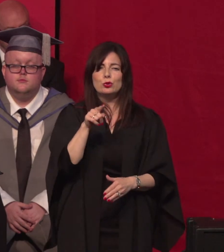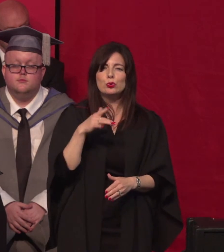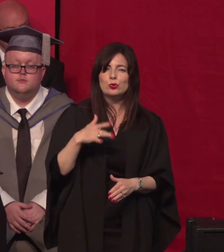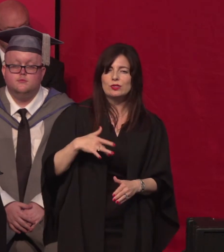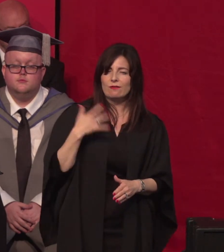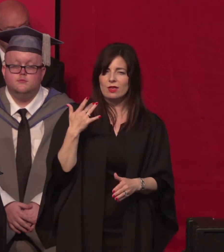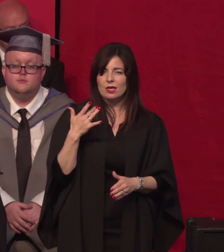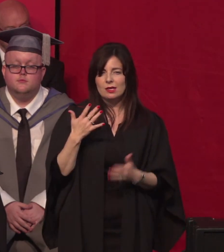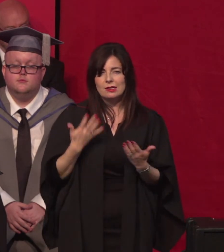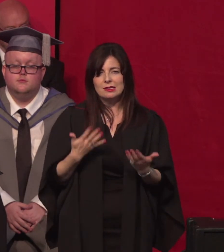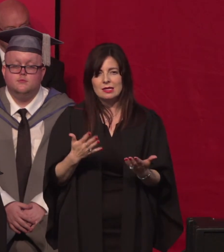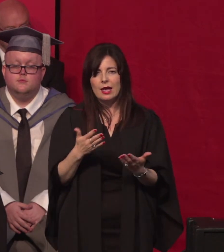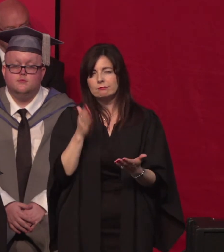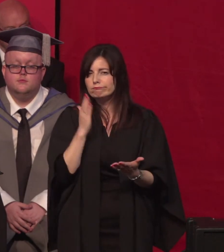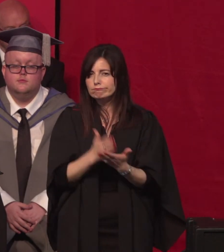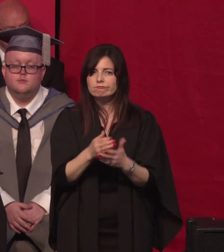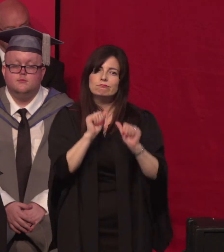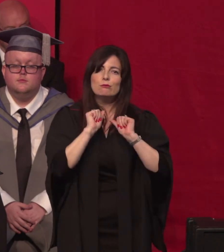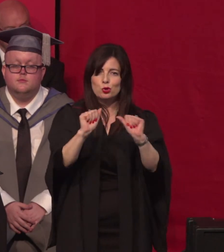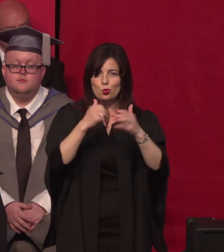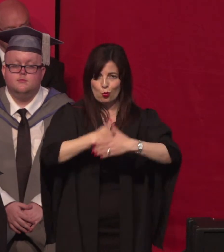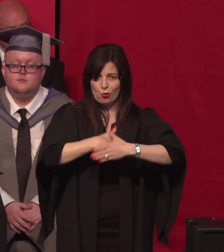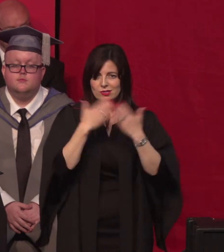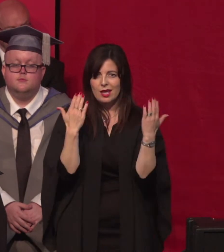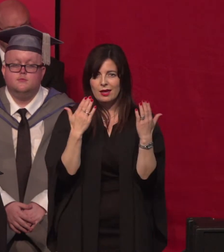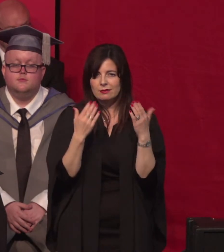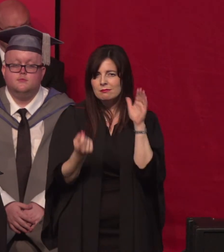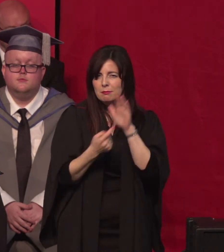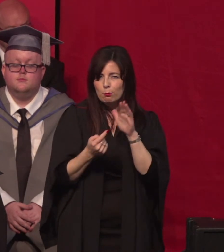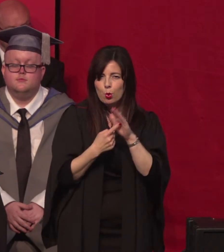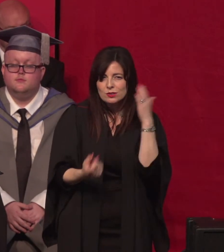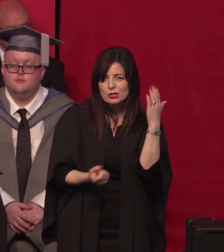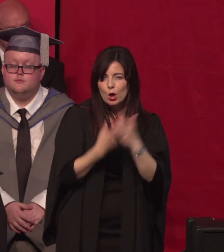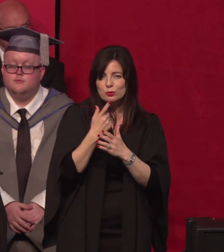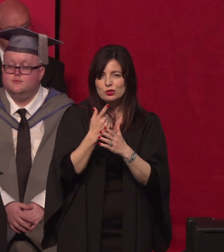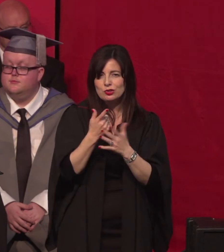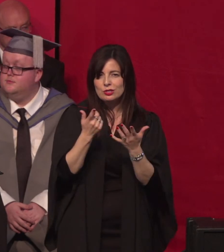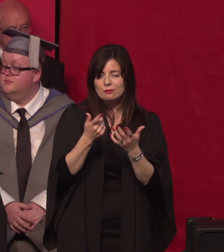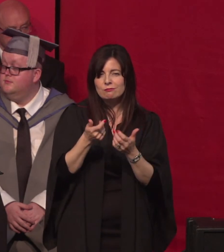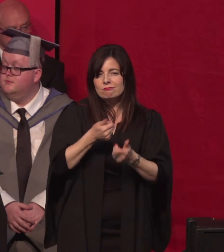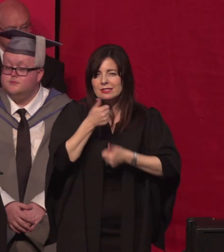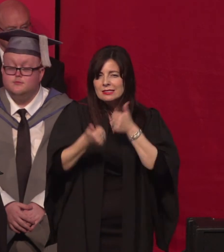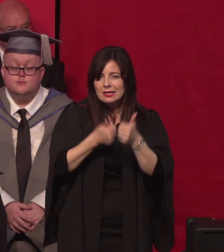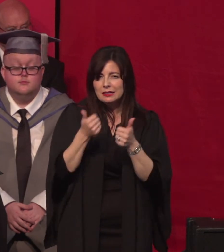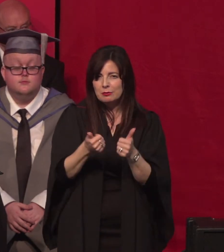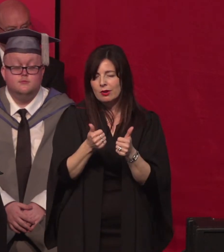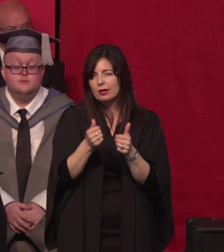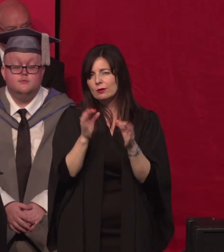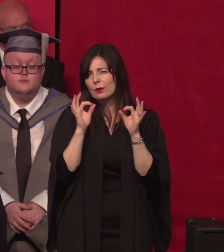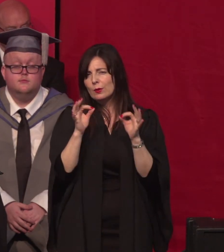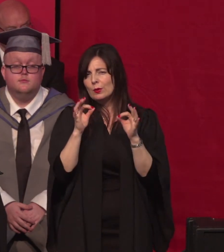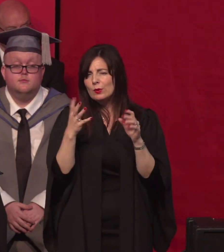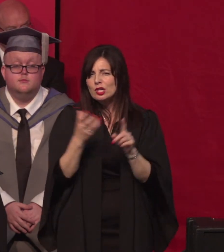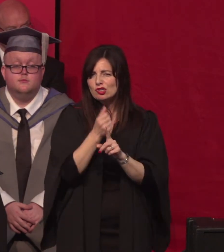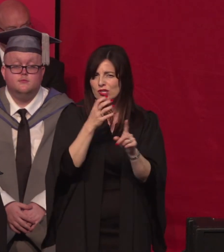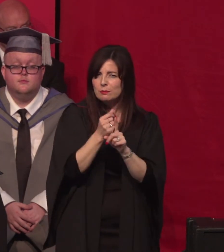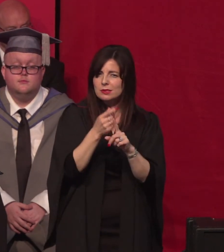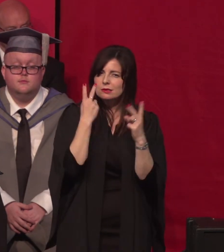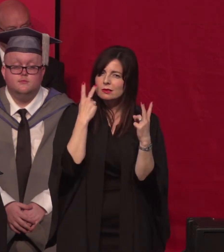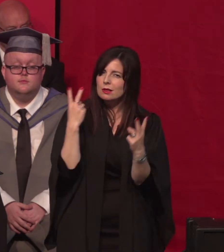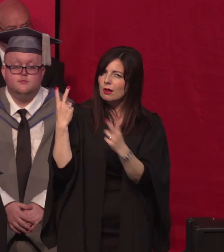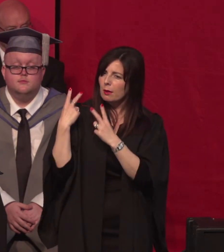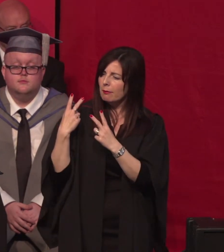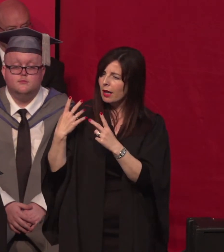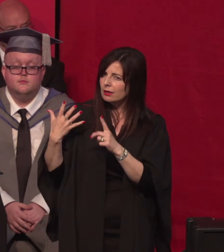is indeed your day, an important opportunity to celebrate your significant achievements and to reflect on how